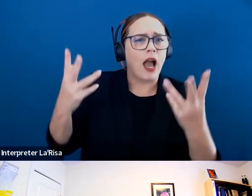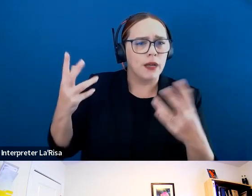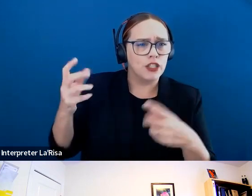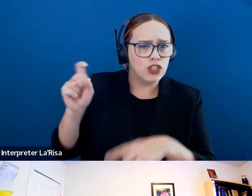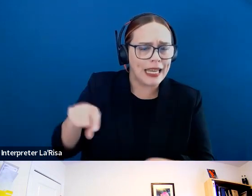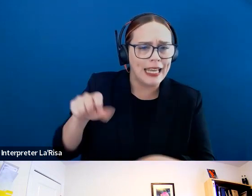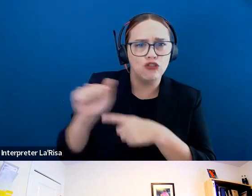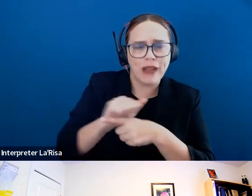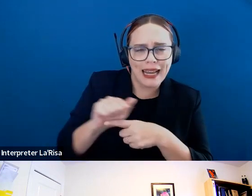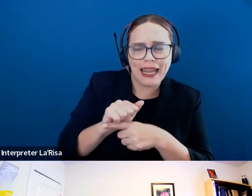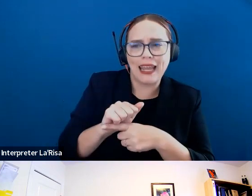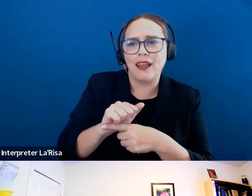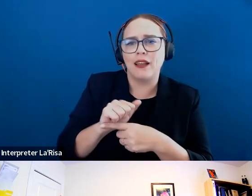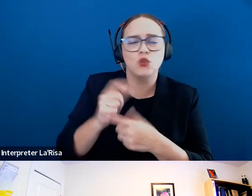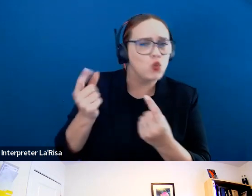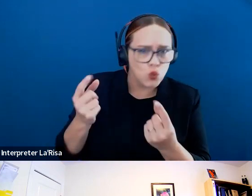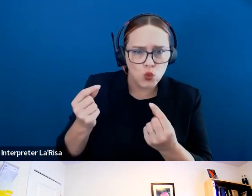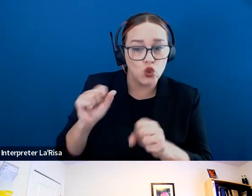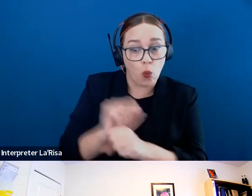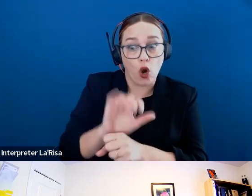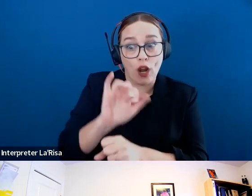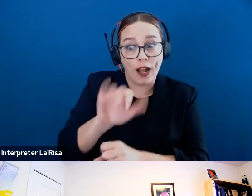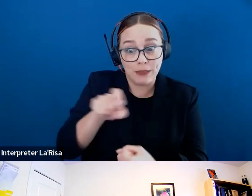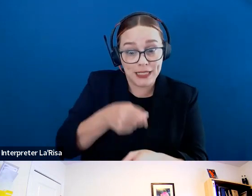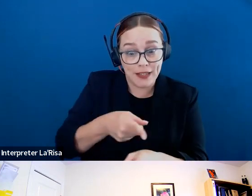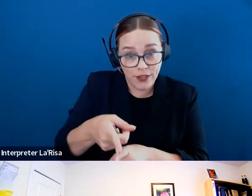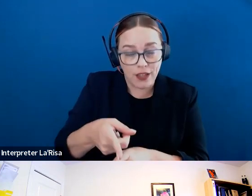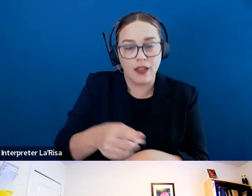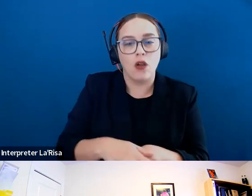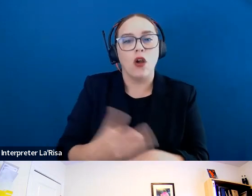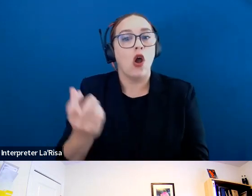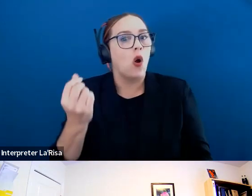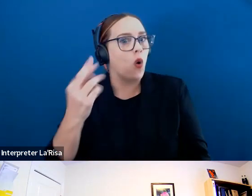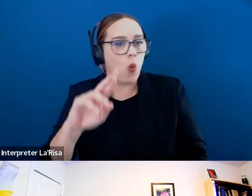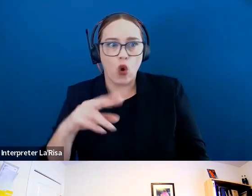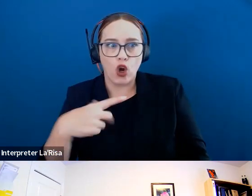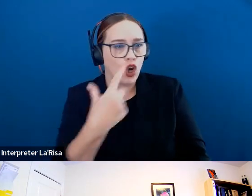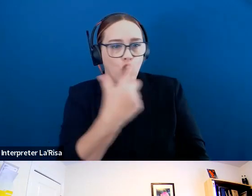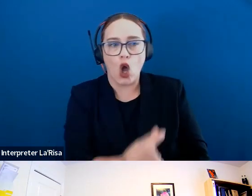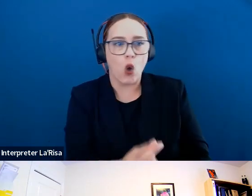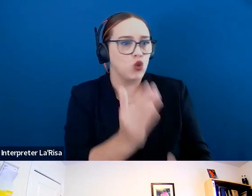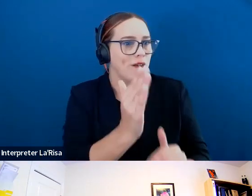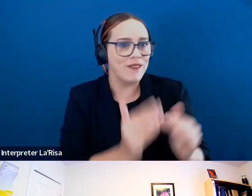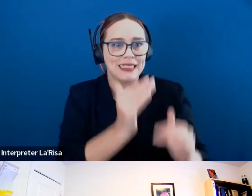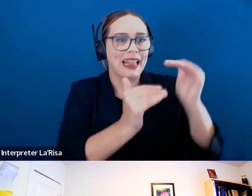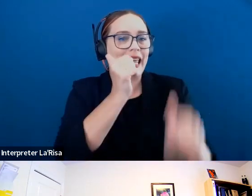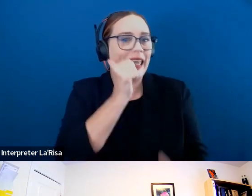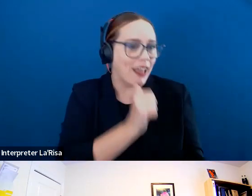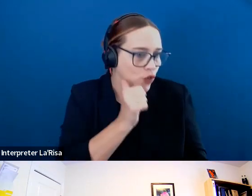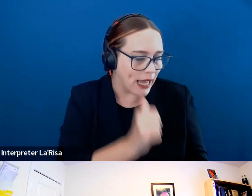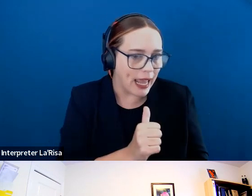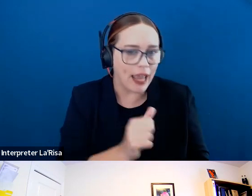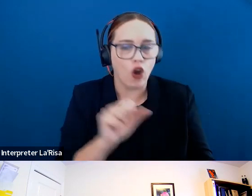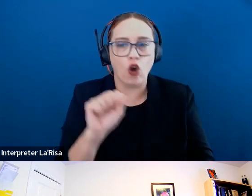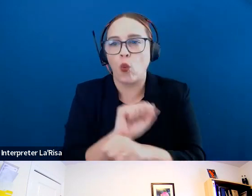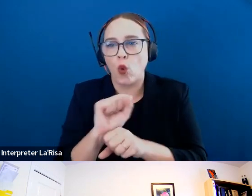to work in that particular industry, whether it's going to a facility every day or whether it's working